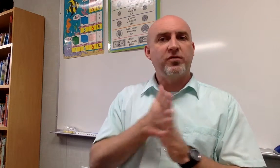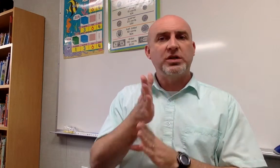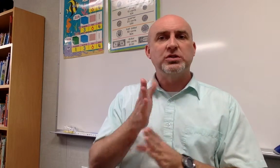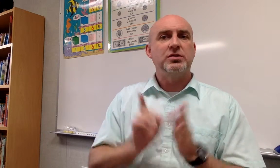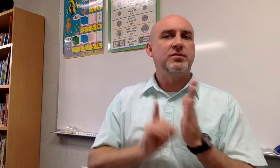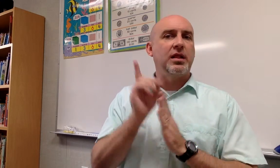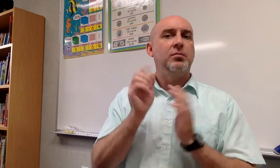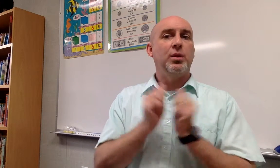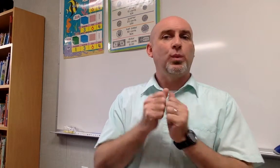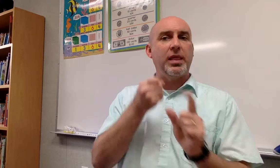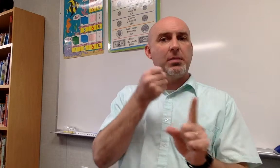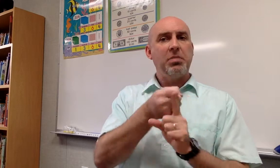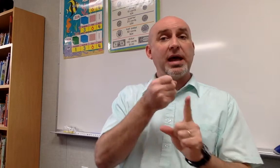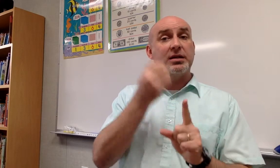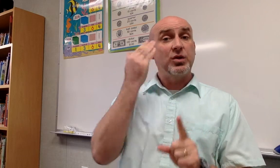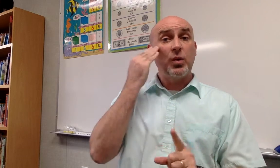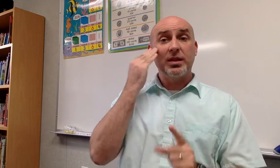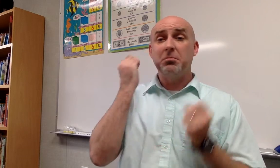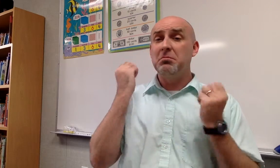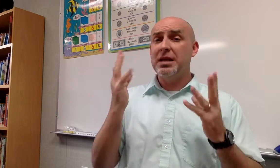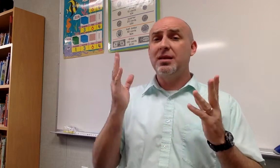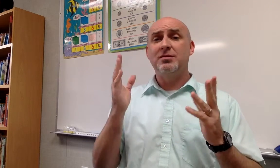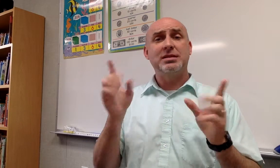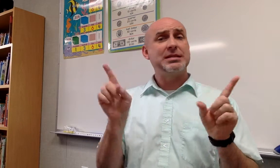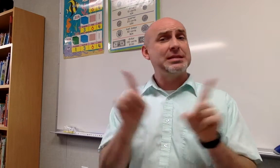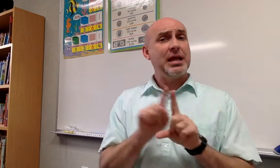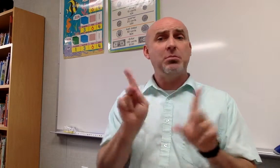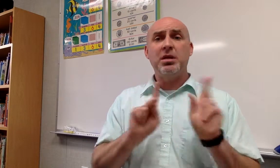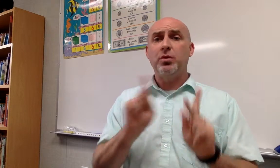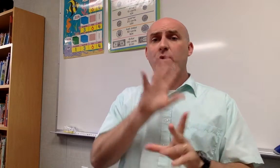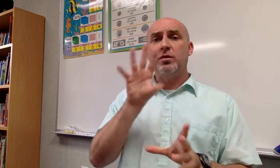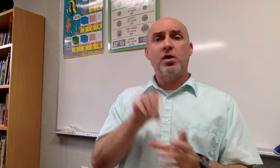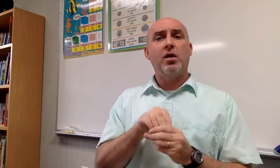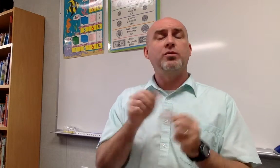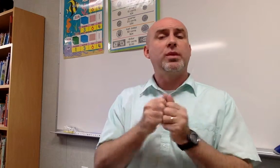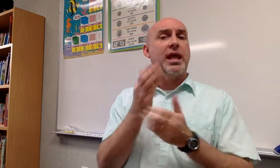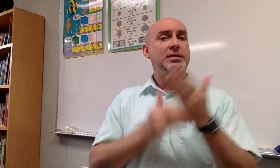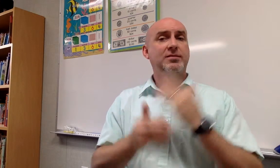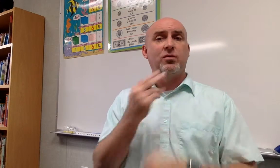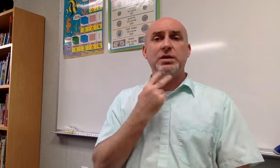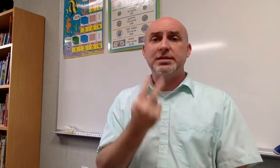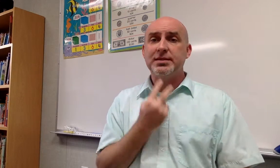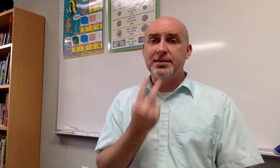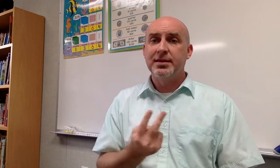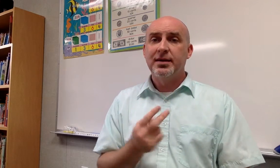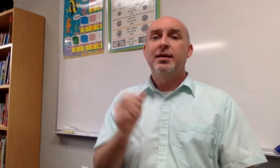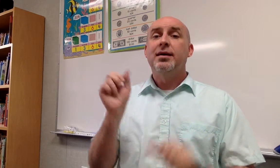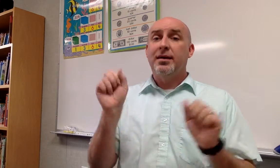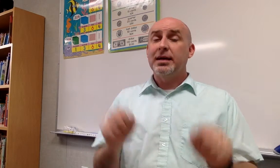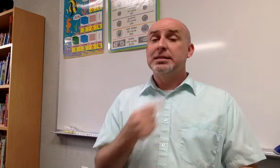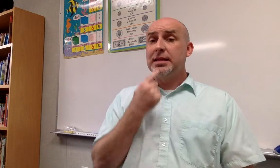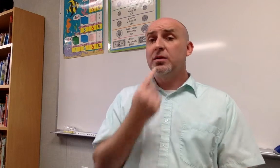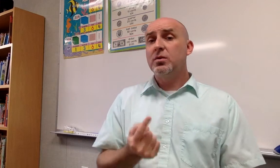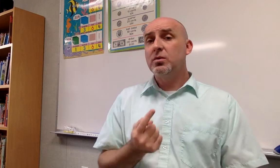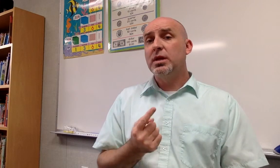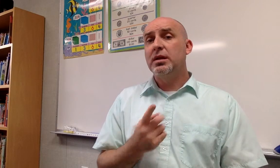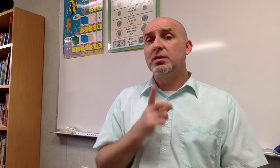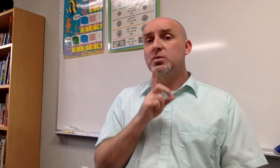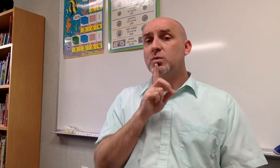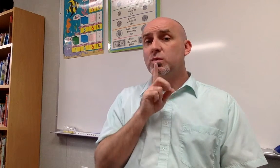professional development with impact and knowing that many of the same people are involved with Hands and Voices, I can tell you that it's